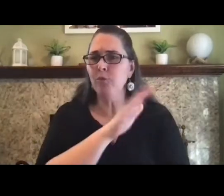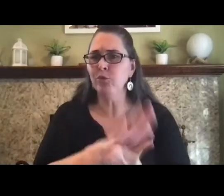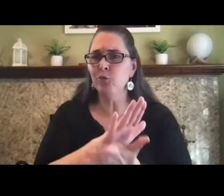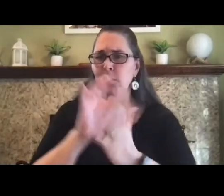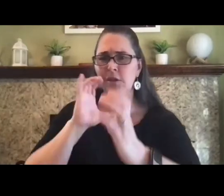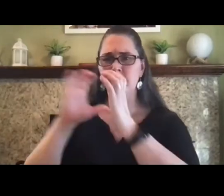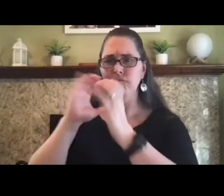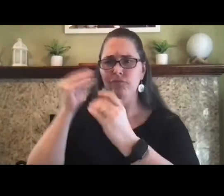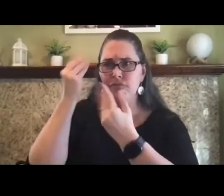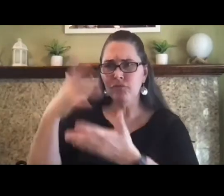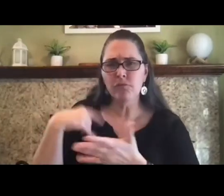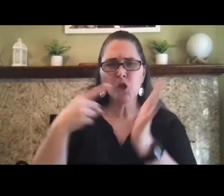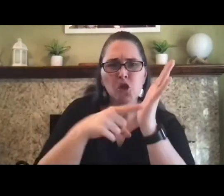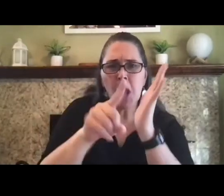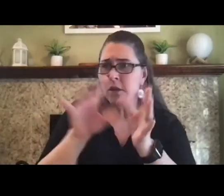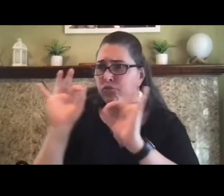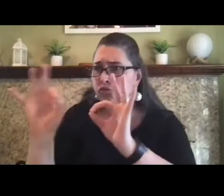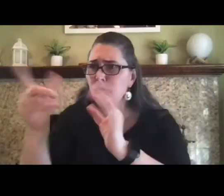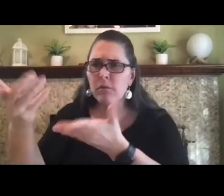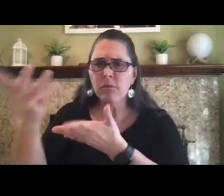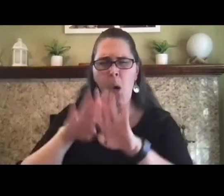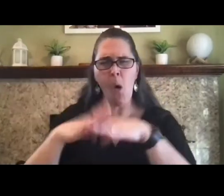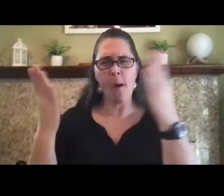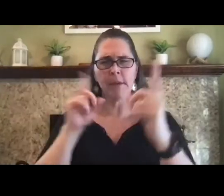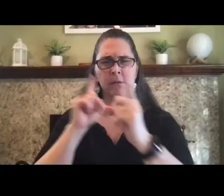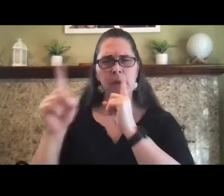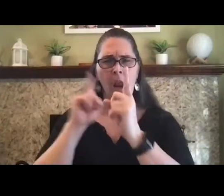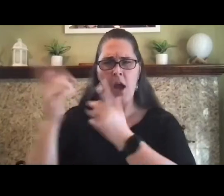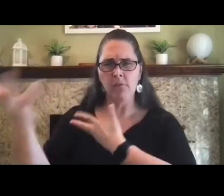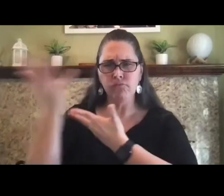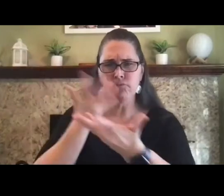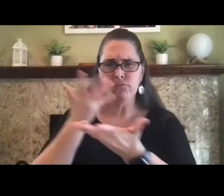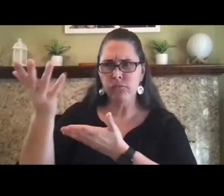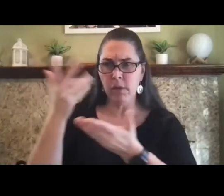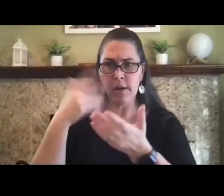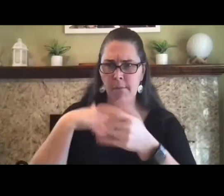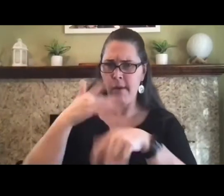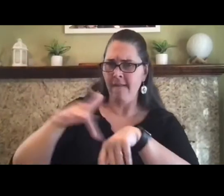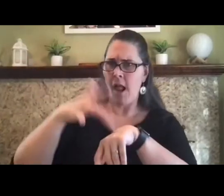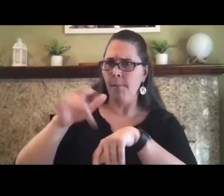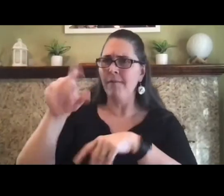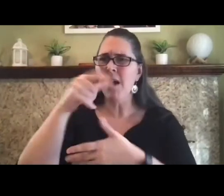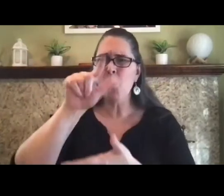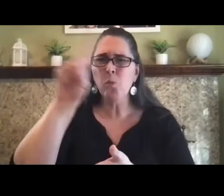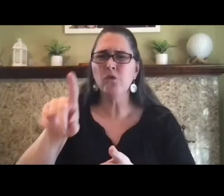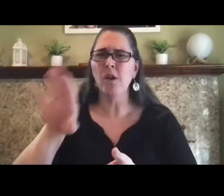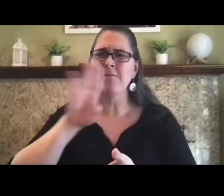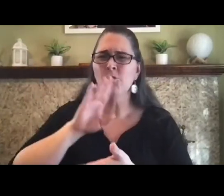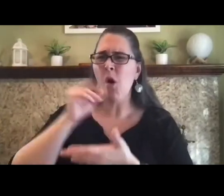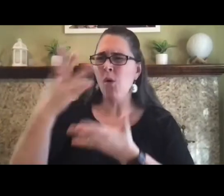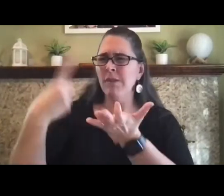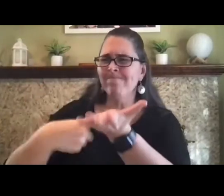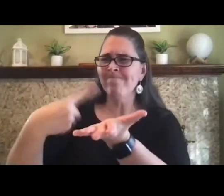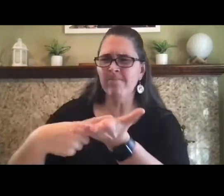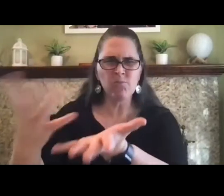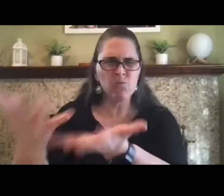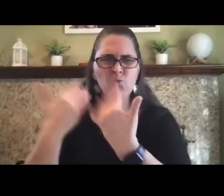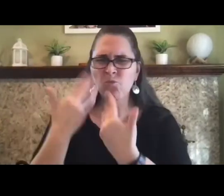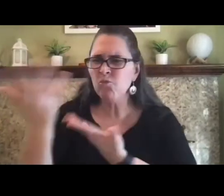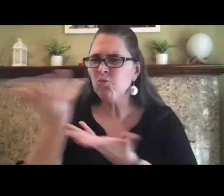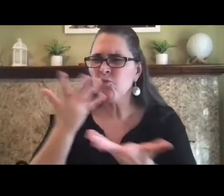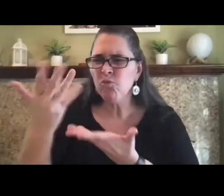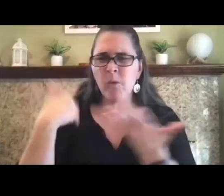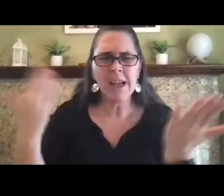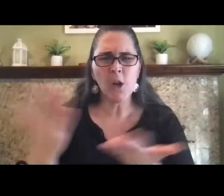child's parent can continue to be supportive of their educational progress by having an open dialogue. Tell them you're checking PowerSchool for grades and